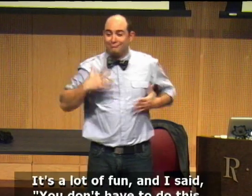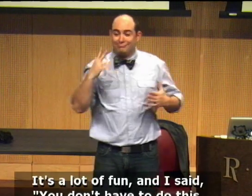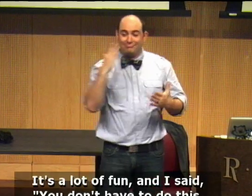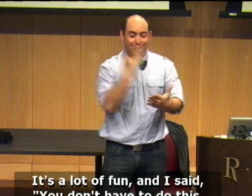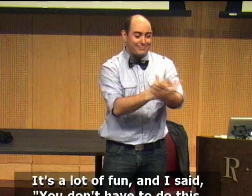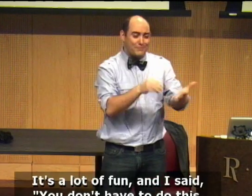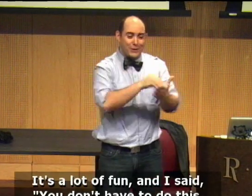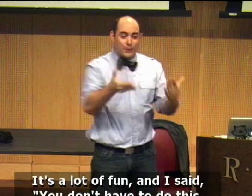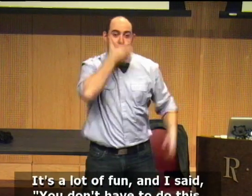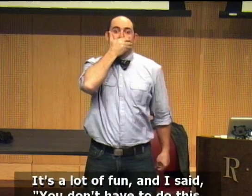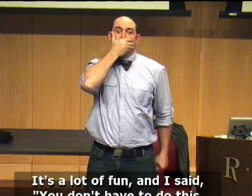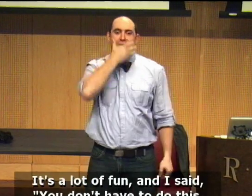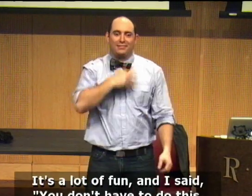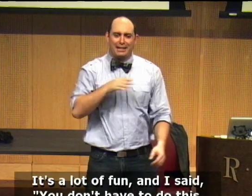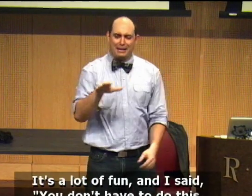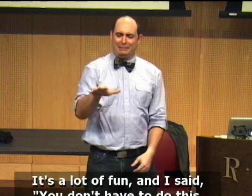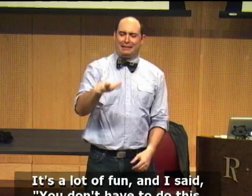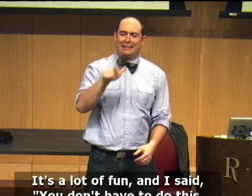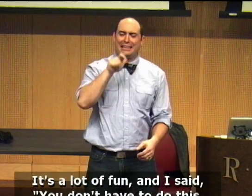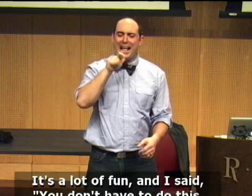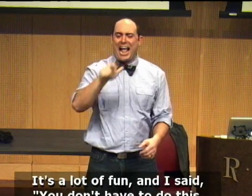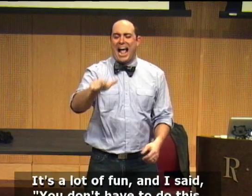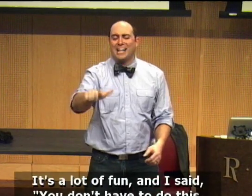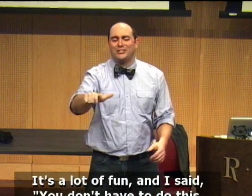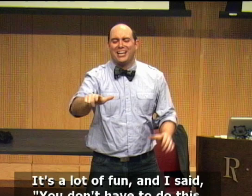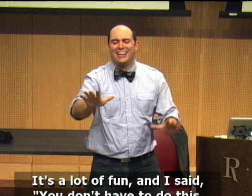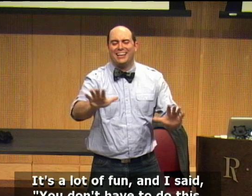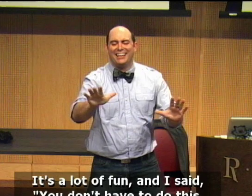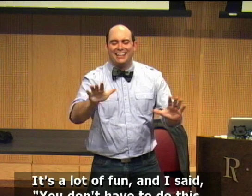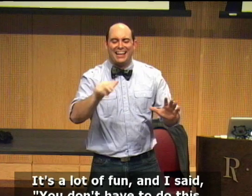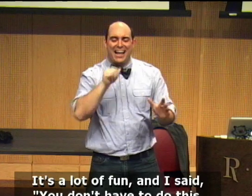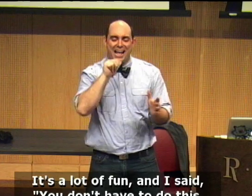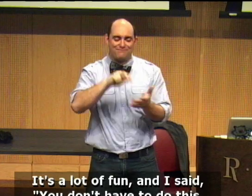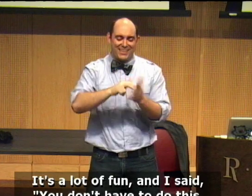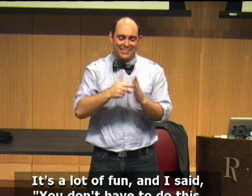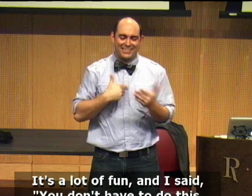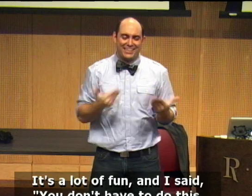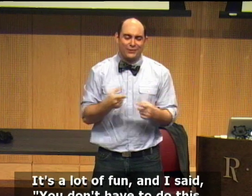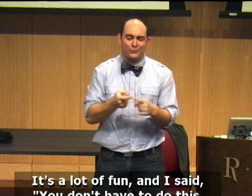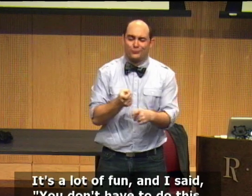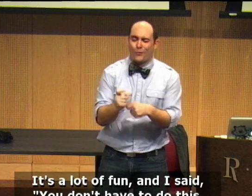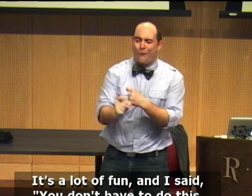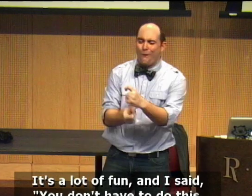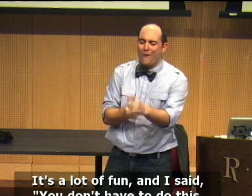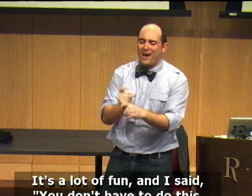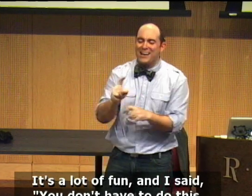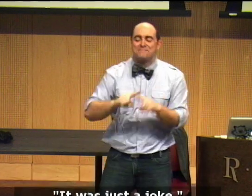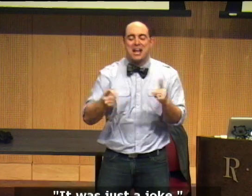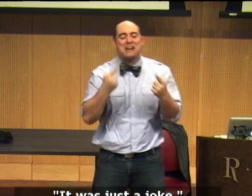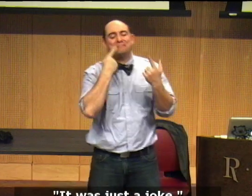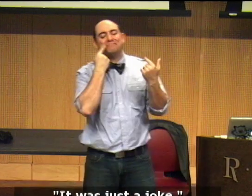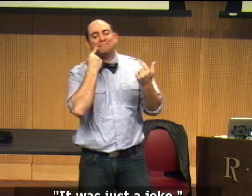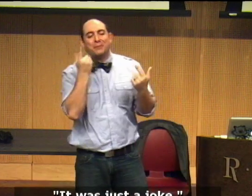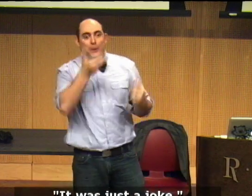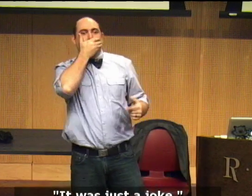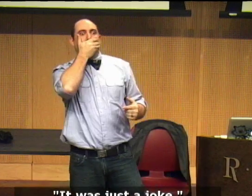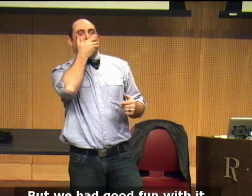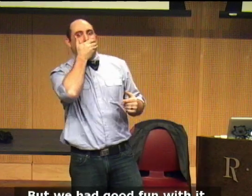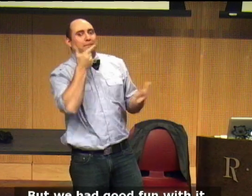It's a lot of fun. And I said, you don't have to do this. It was just a joke, but we